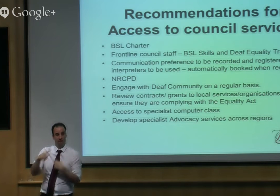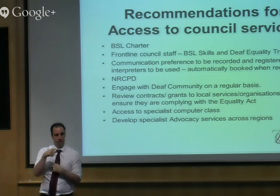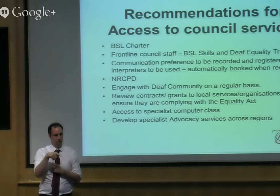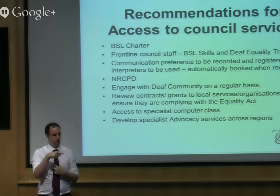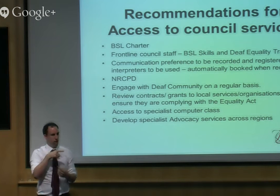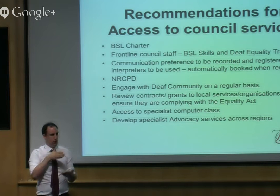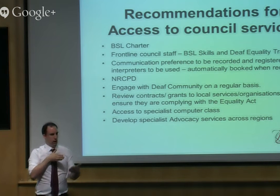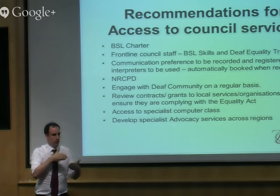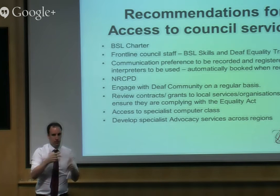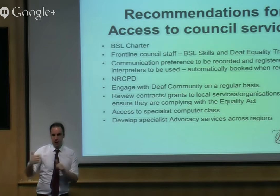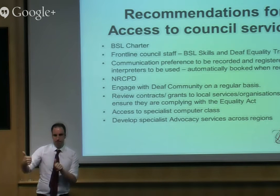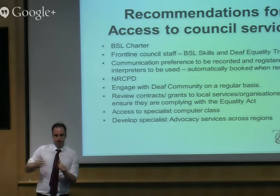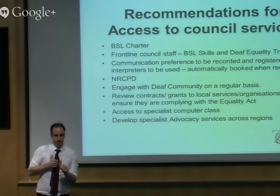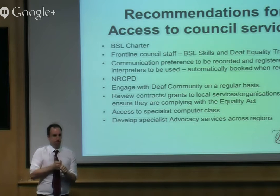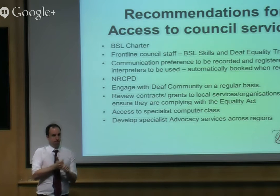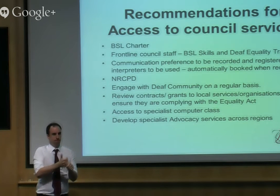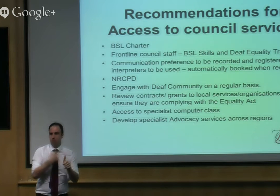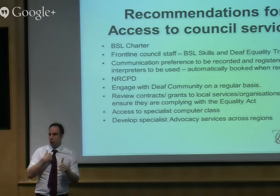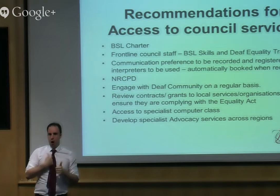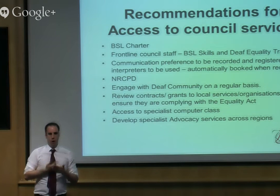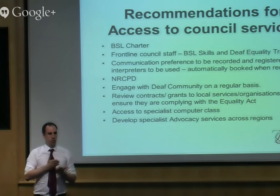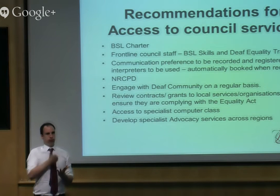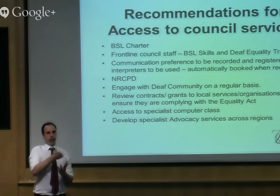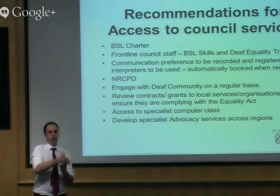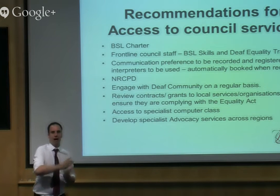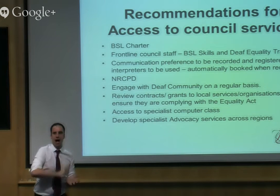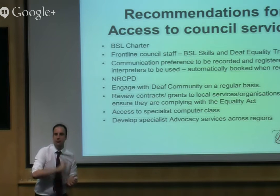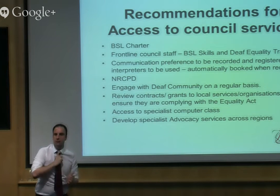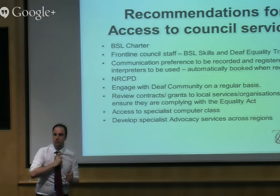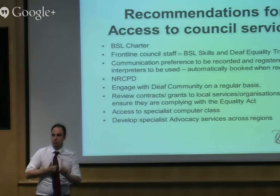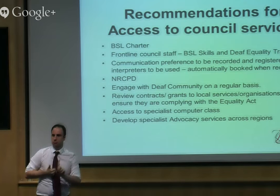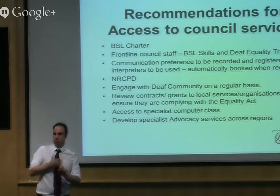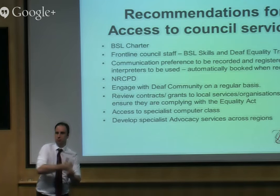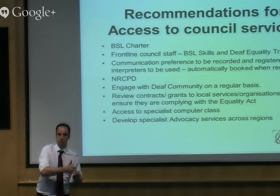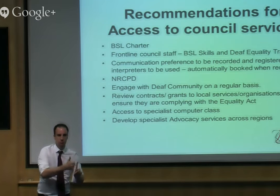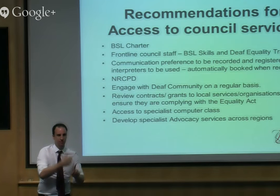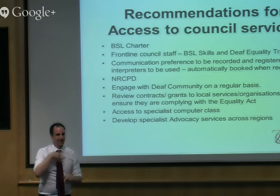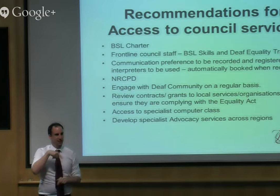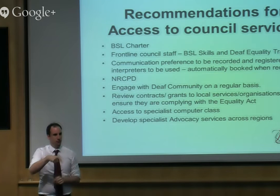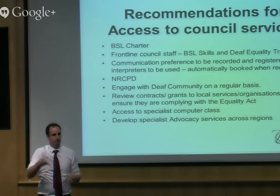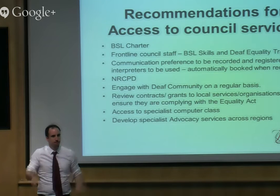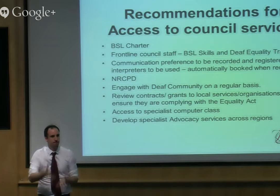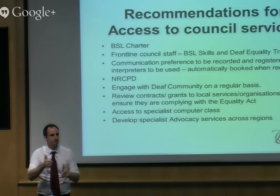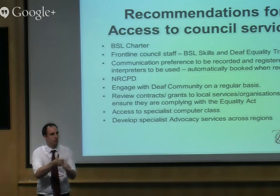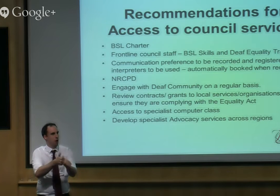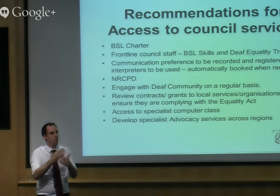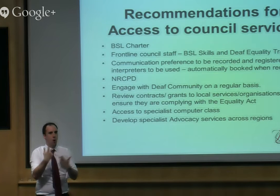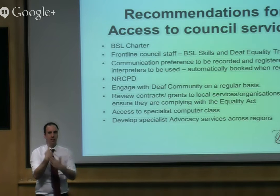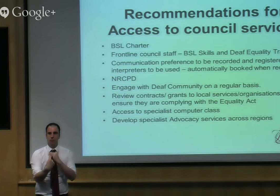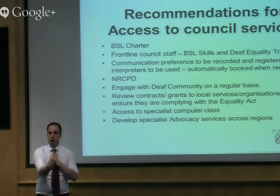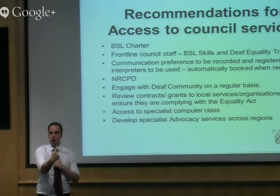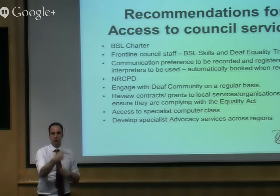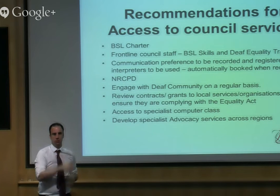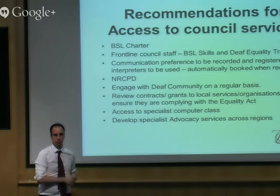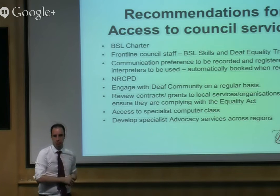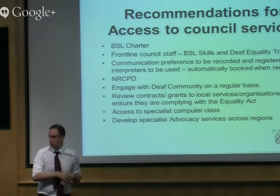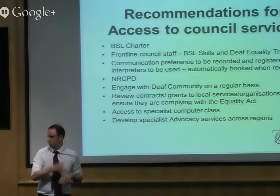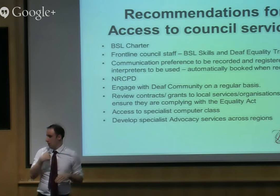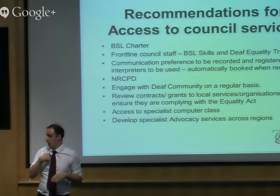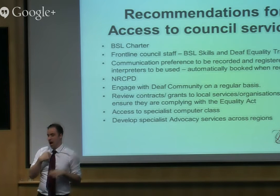into the home and train deaf people on how to use computers. And we also felt that there needed to be specialist advocacy services across the